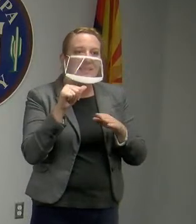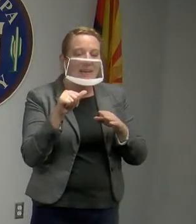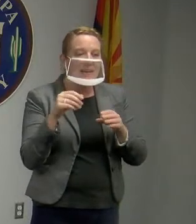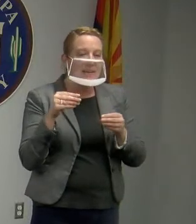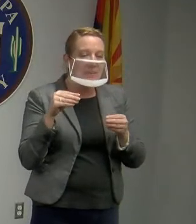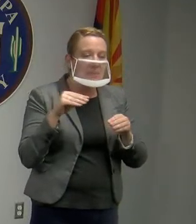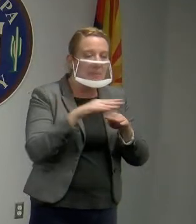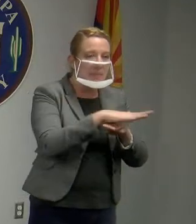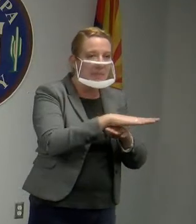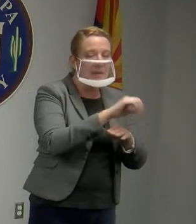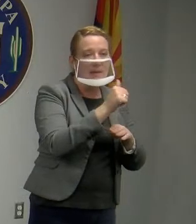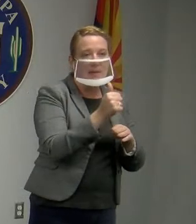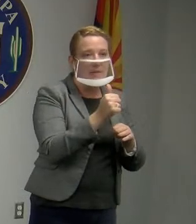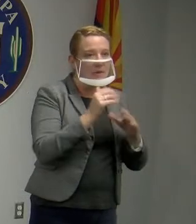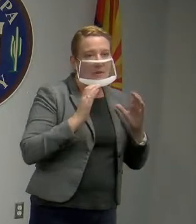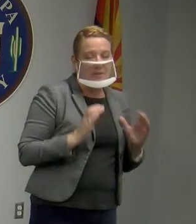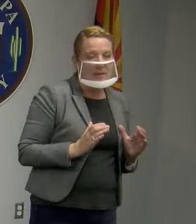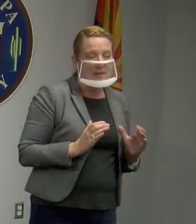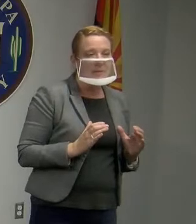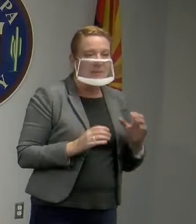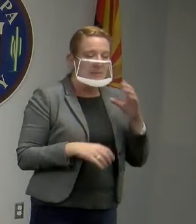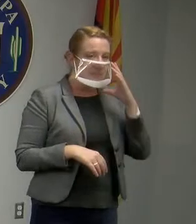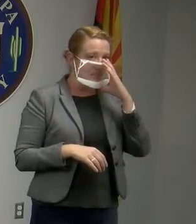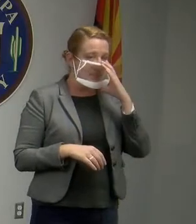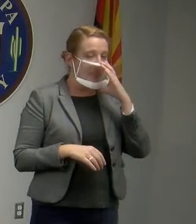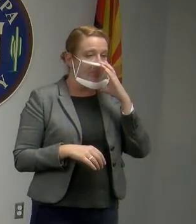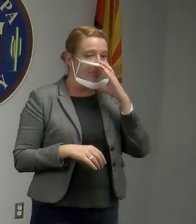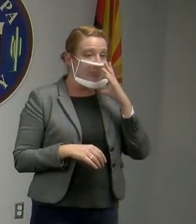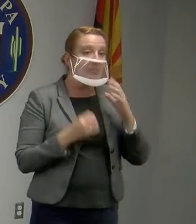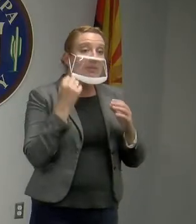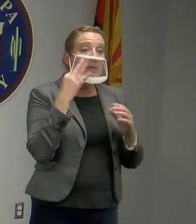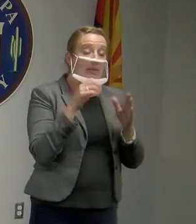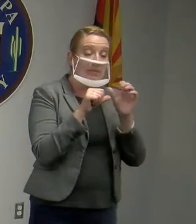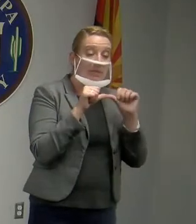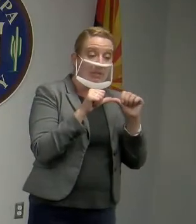where we can suppress the spread.